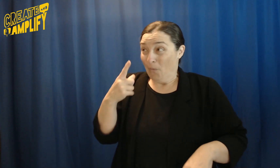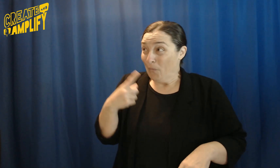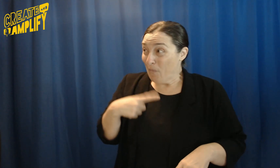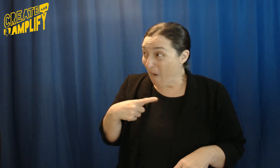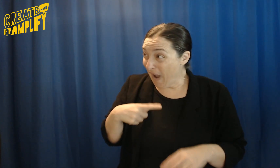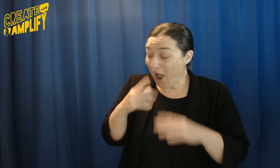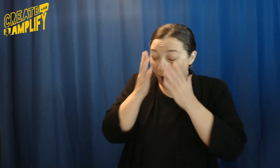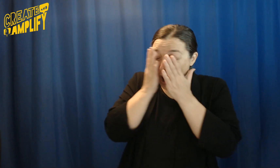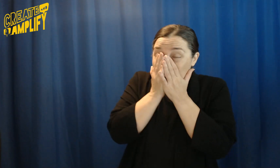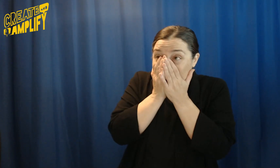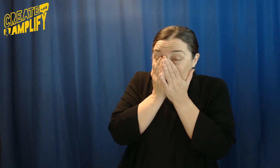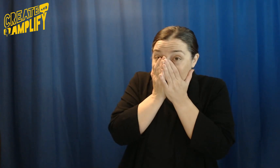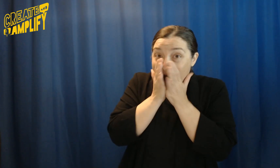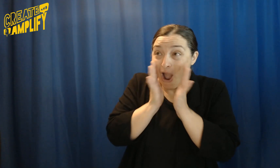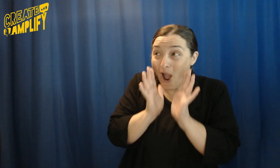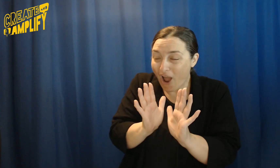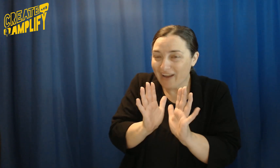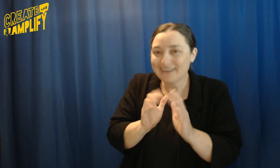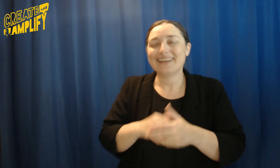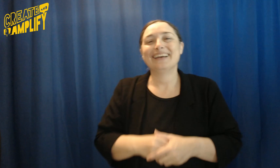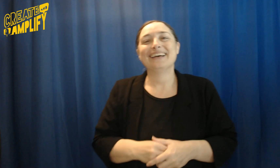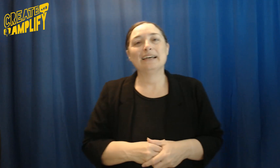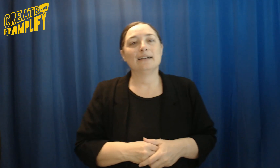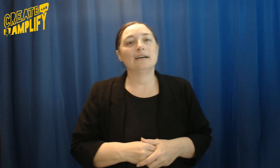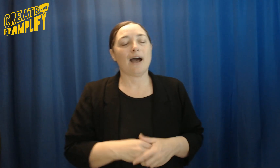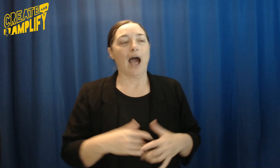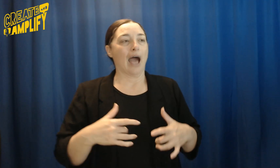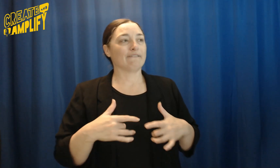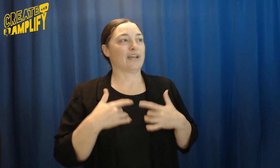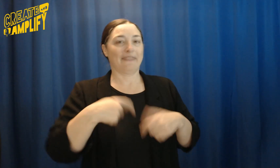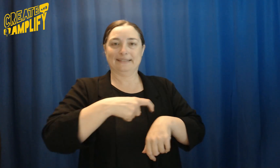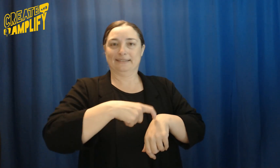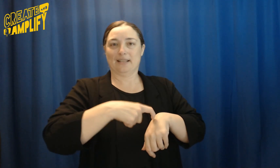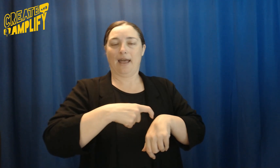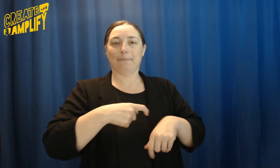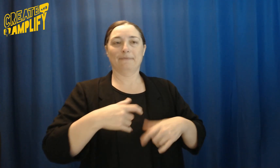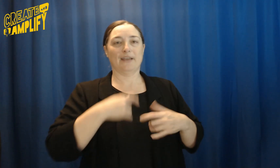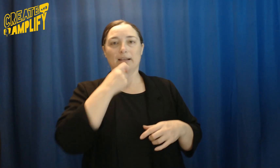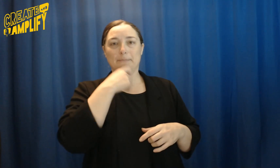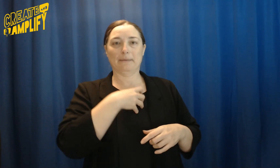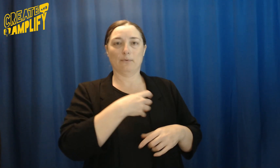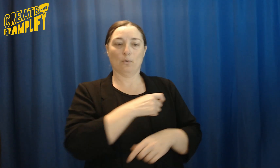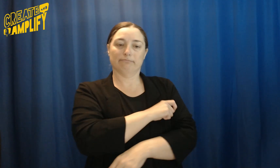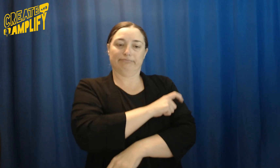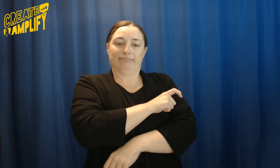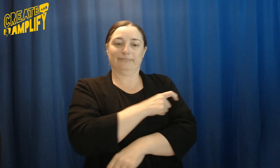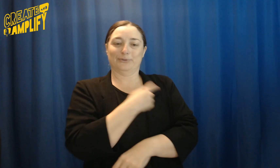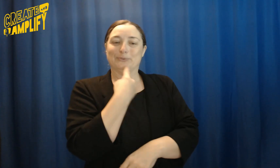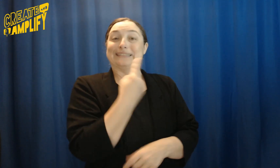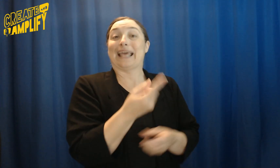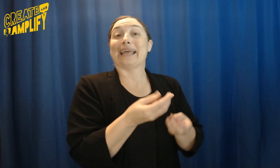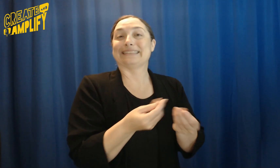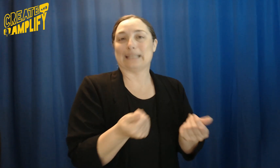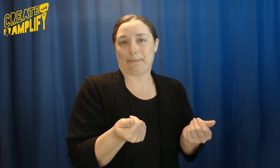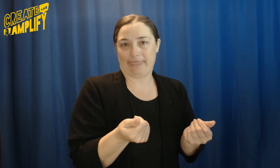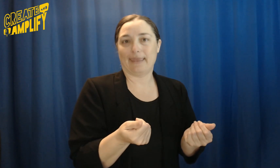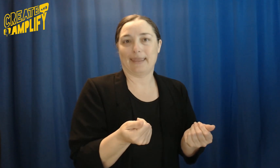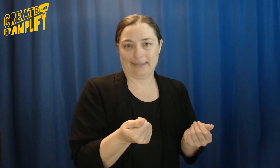So I felt a bit more secure this time to say something. It gets easier. The tougher your skin gets, the